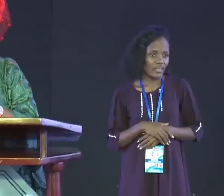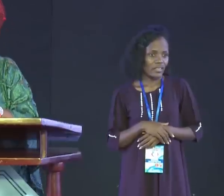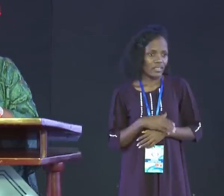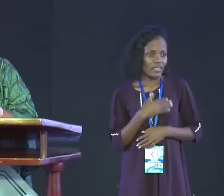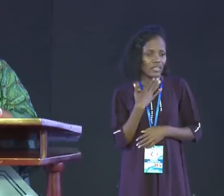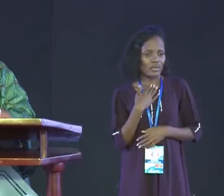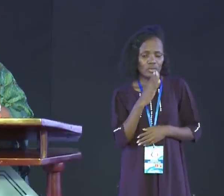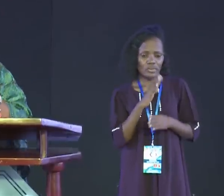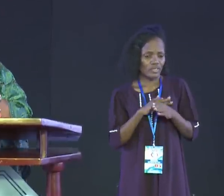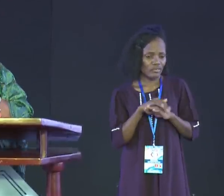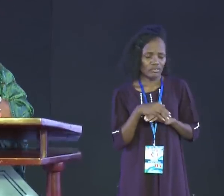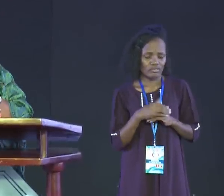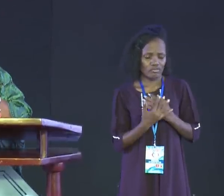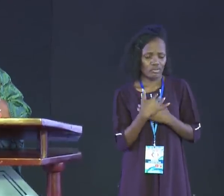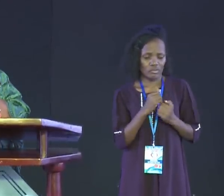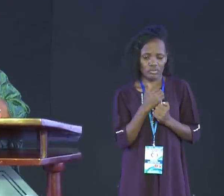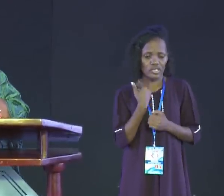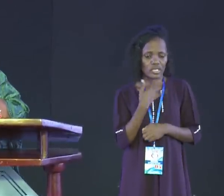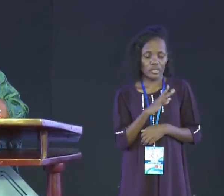Pray for me.